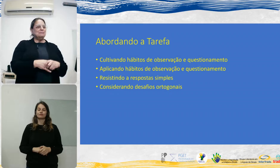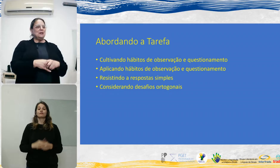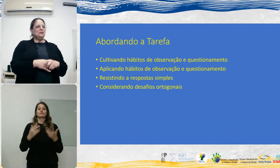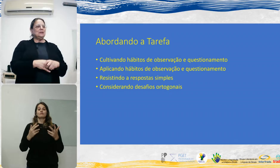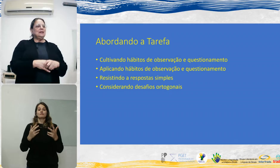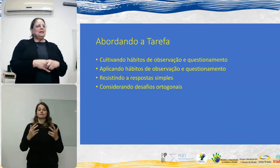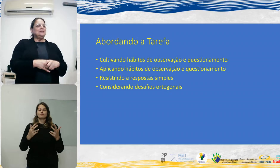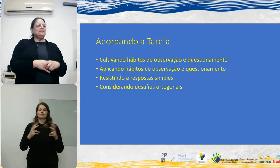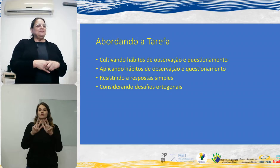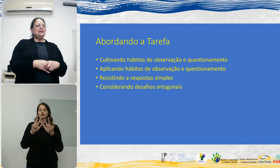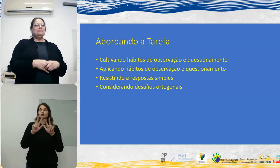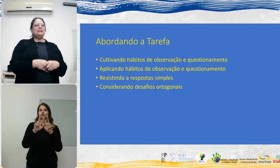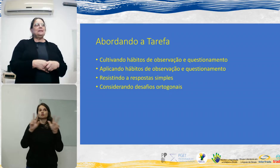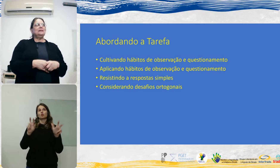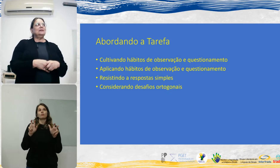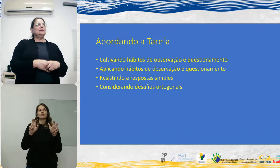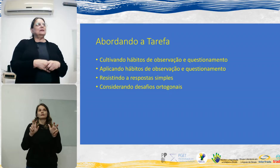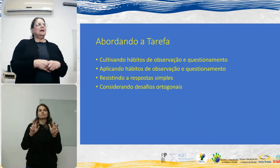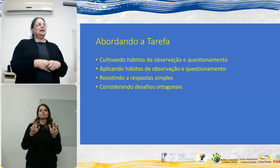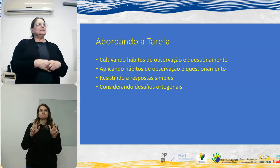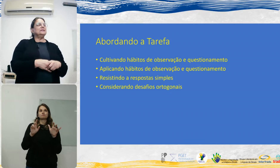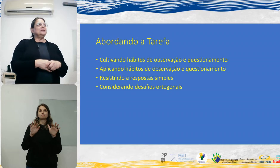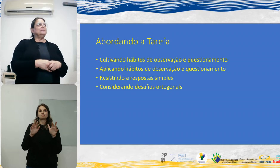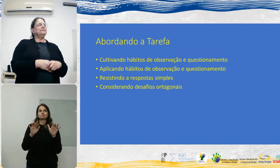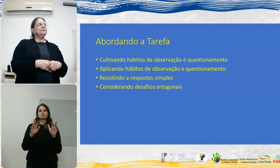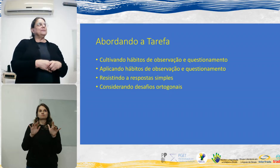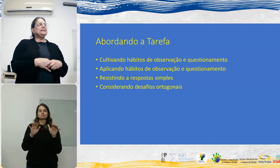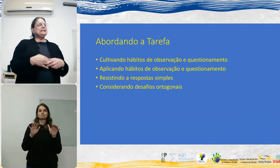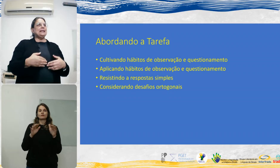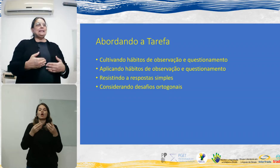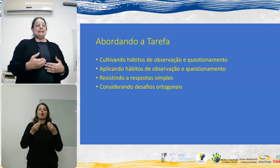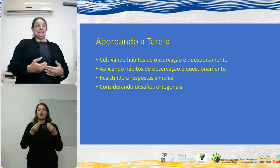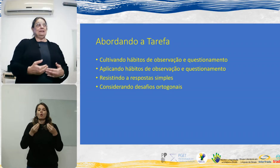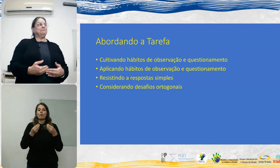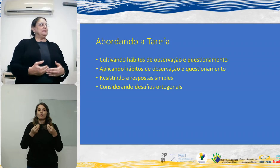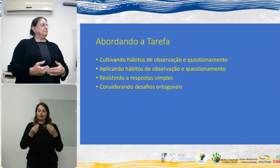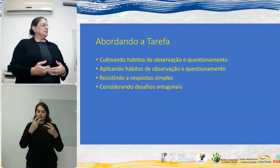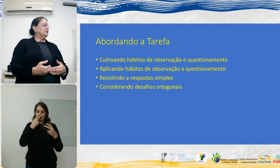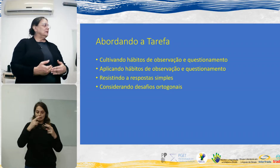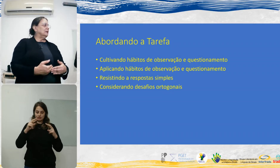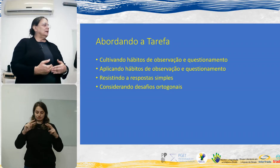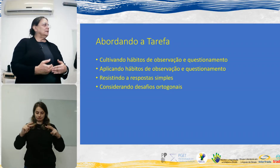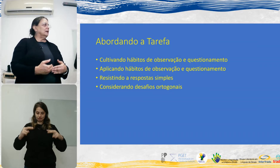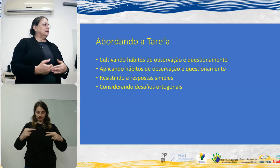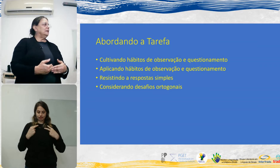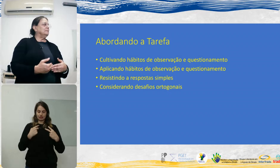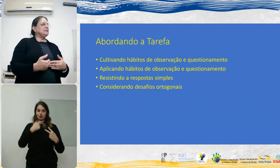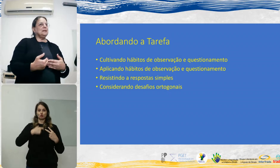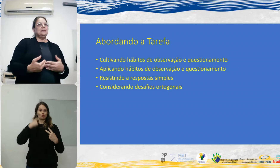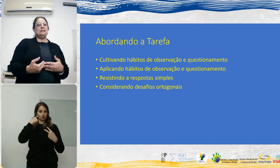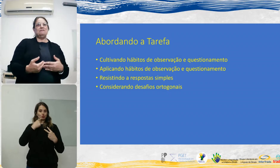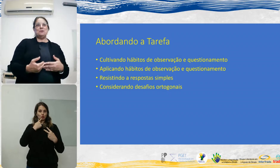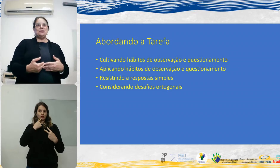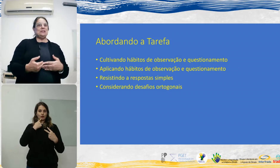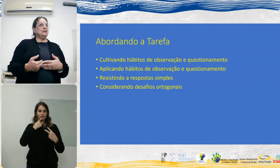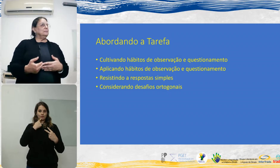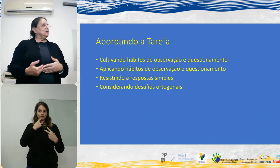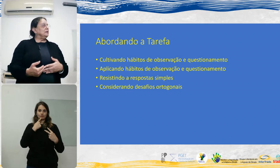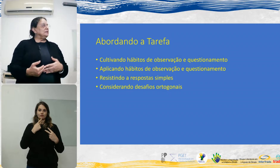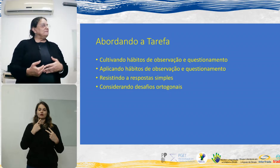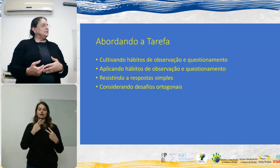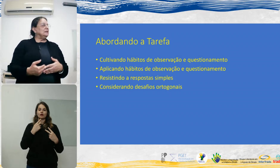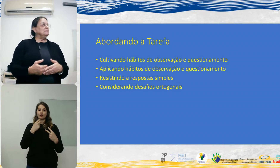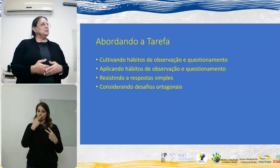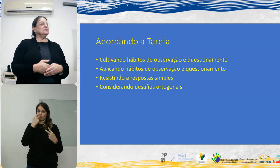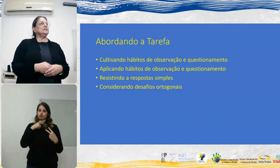think about developing as sighted deaf people, and I am a sighted deaf person, I am